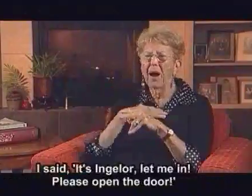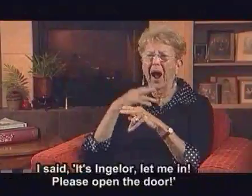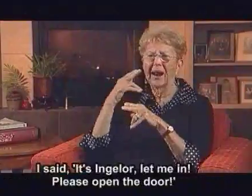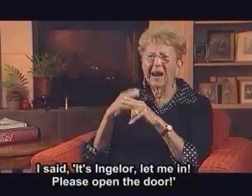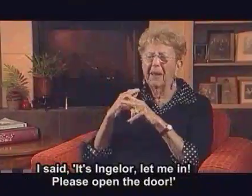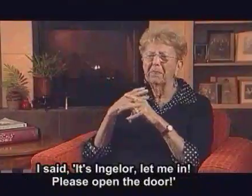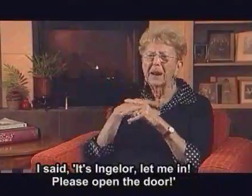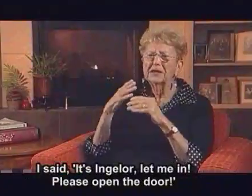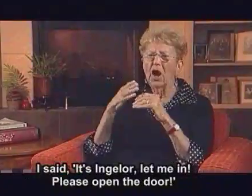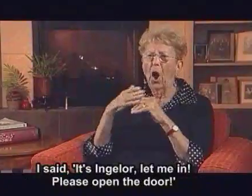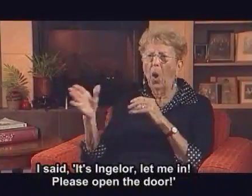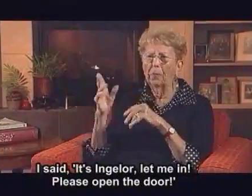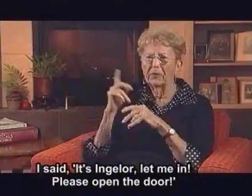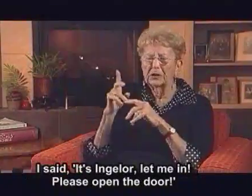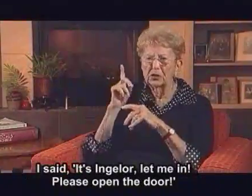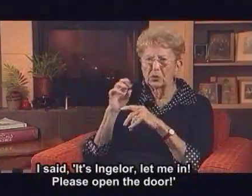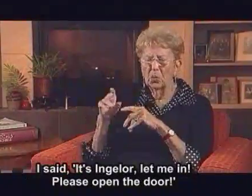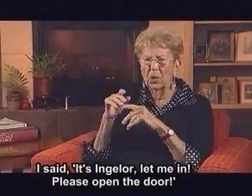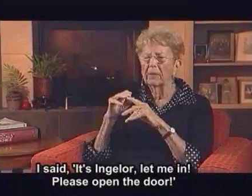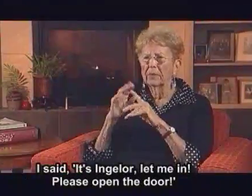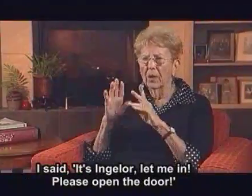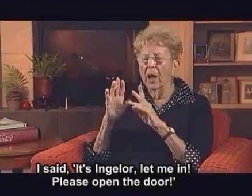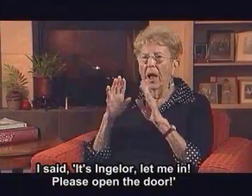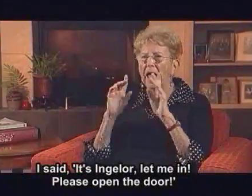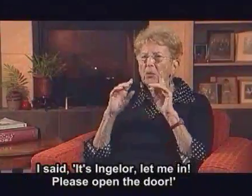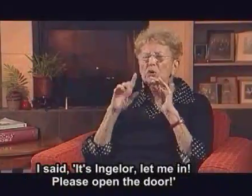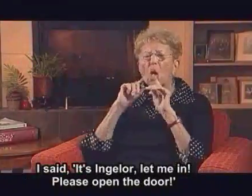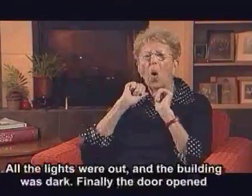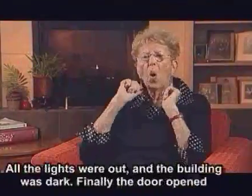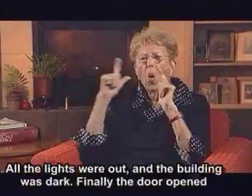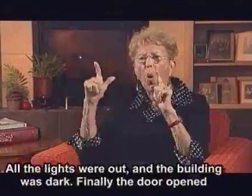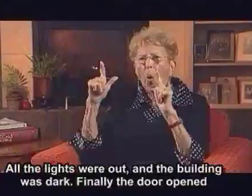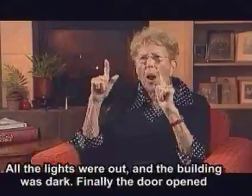"It's Ingelore. Let me in. Please open the door."